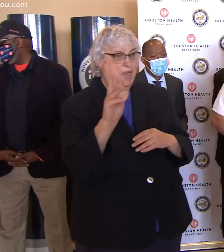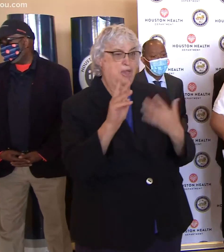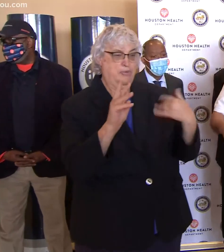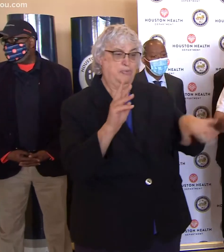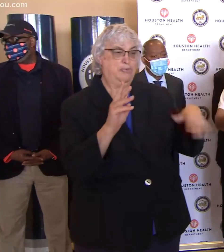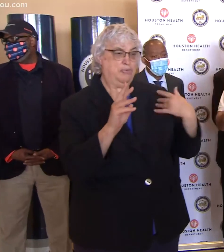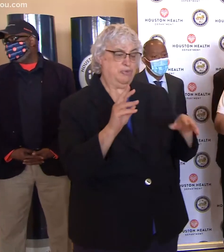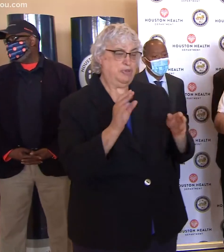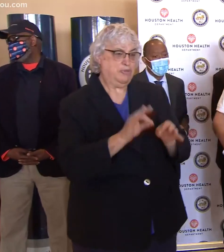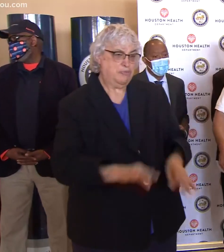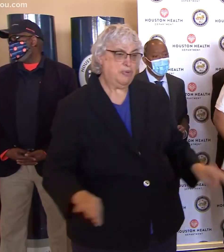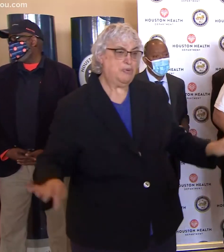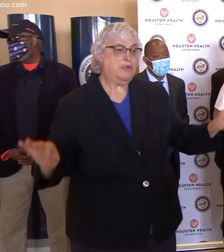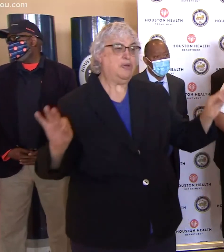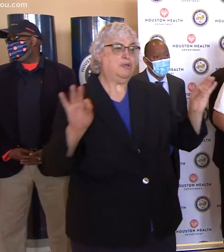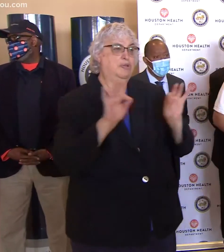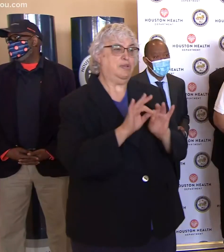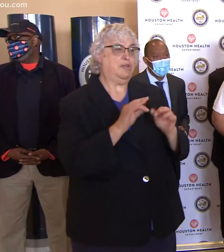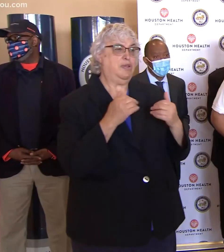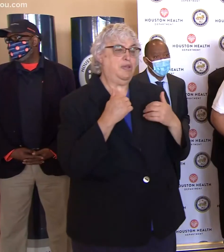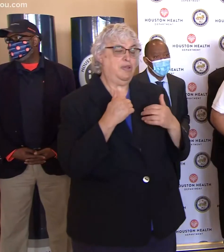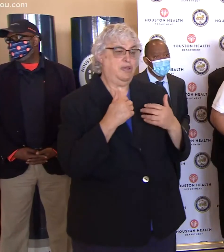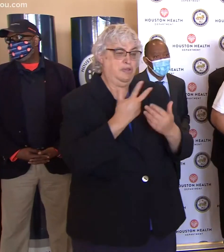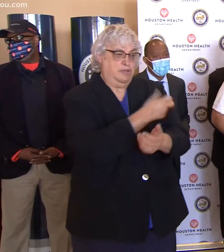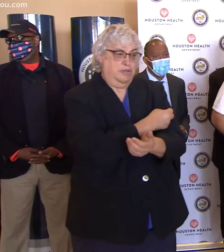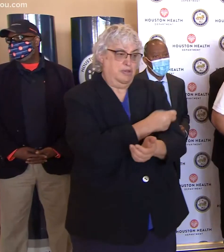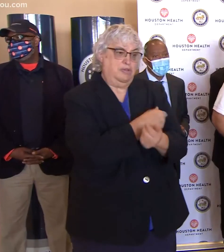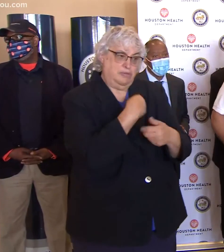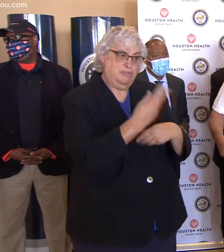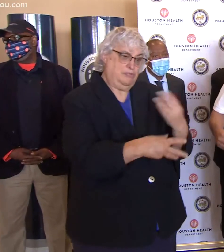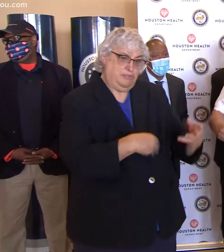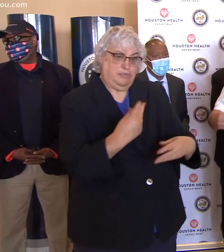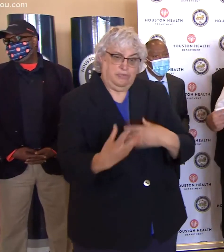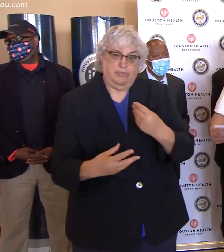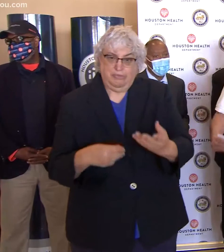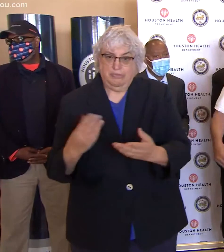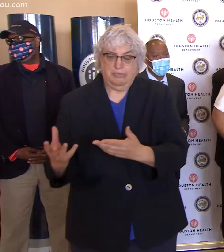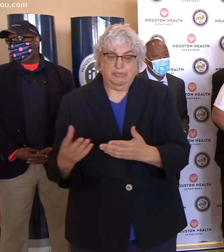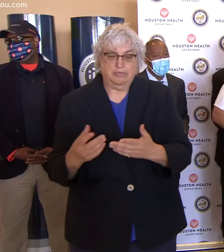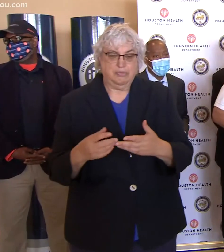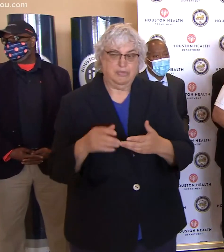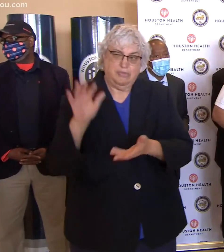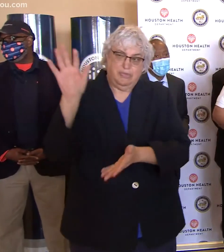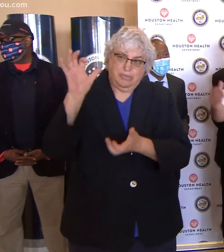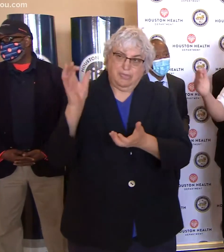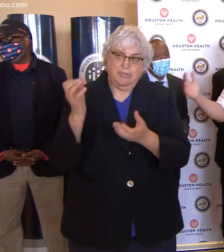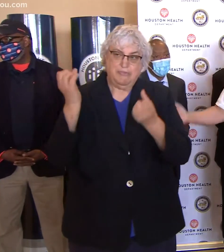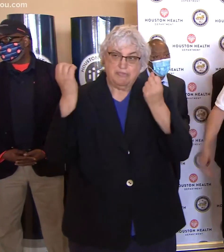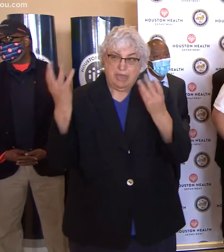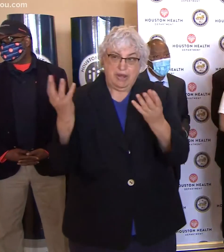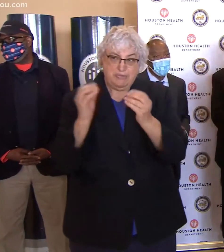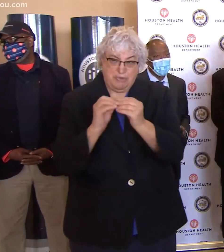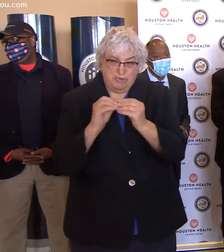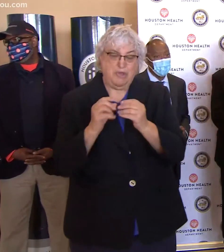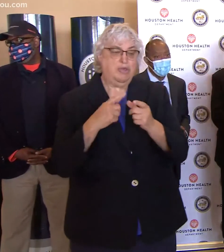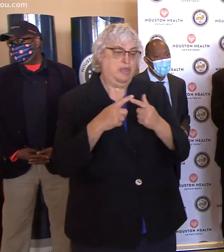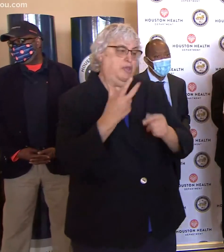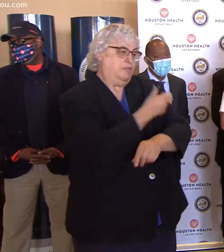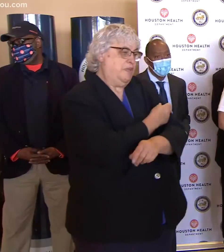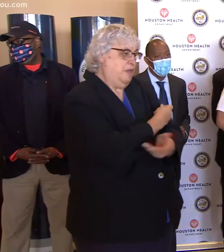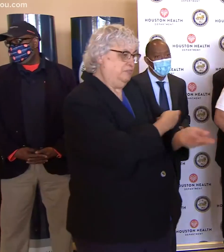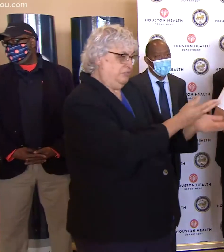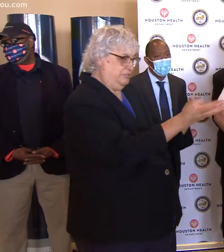to get as much of the product, the vaccine, in so we can administer it to our first responders, our health department,